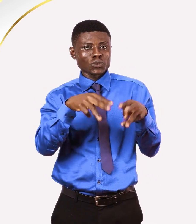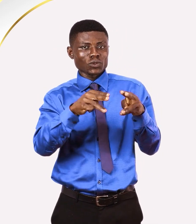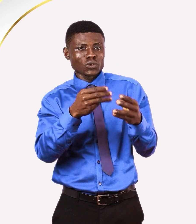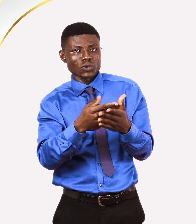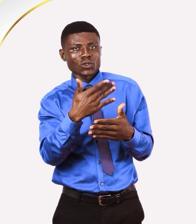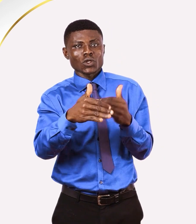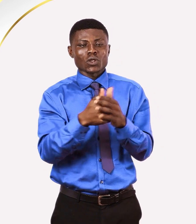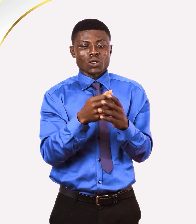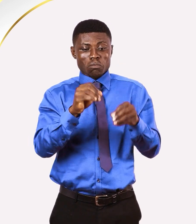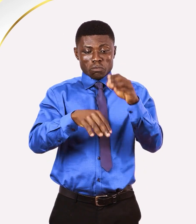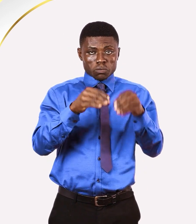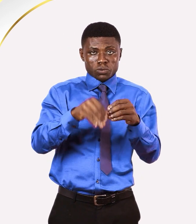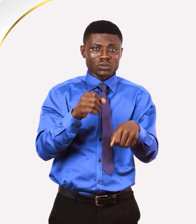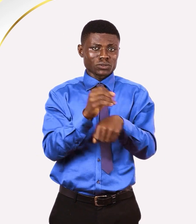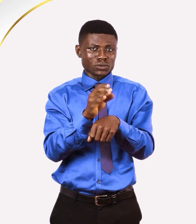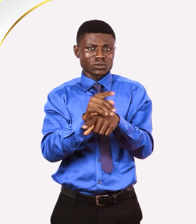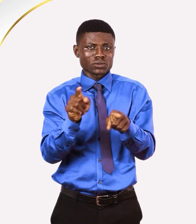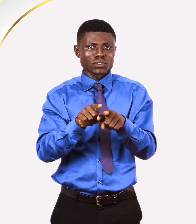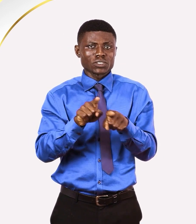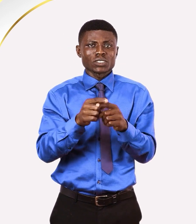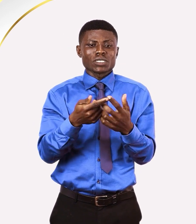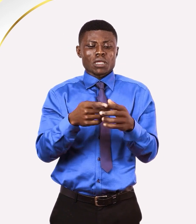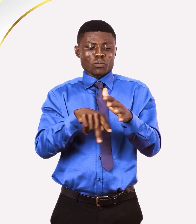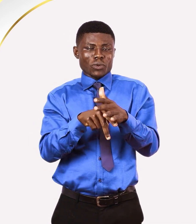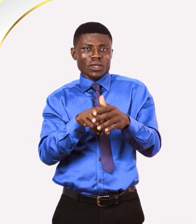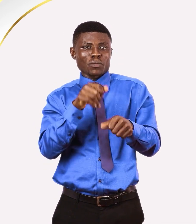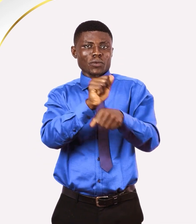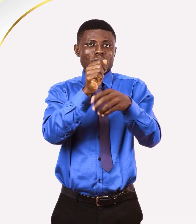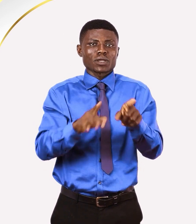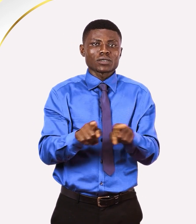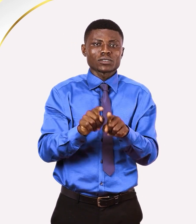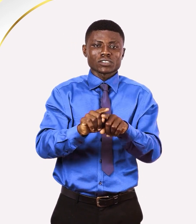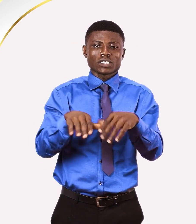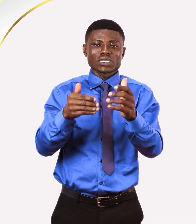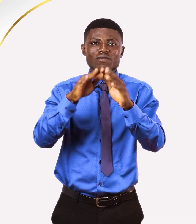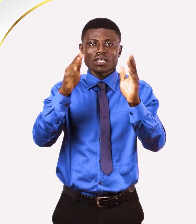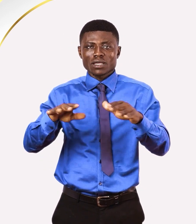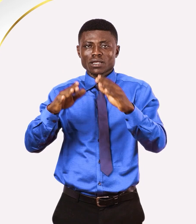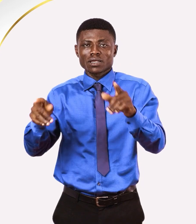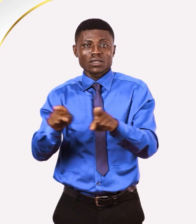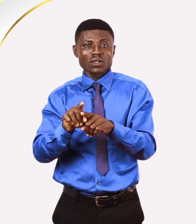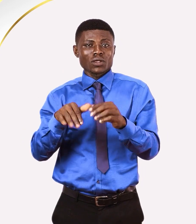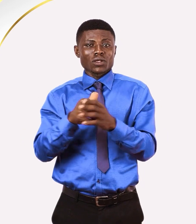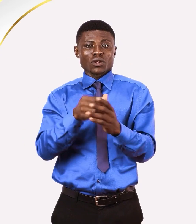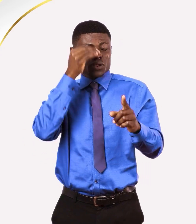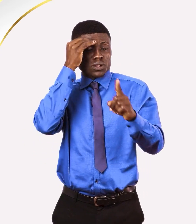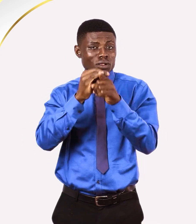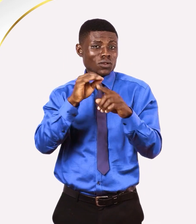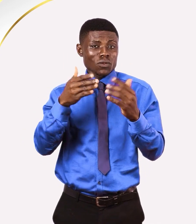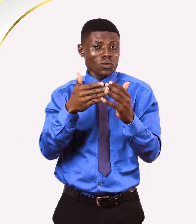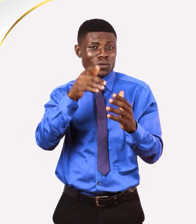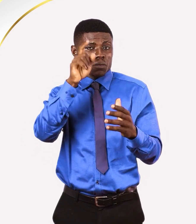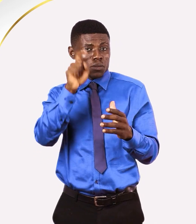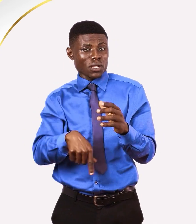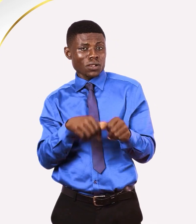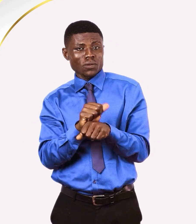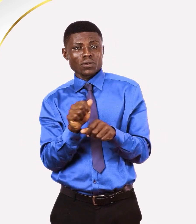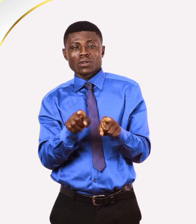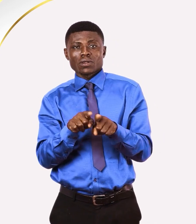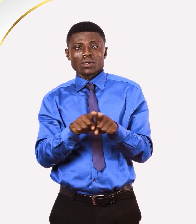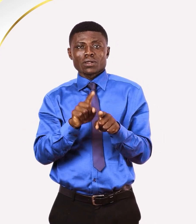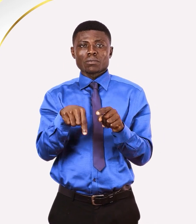broker-dealers, investment advisors, primary dealers, and issuing houses. The objective of this